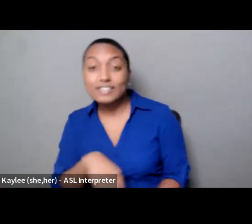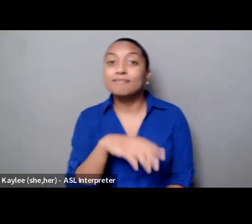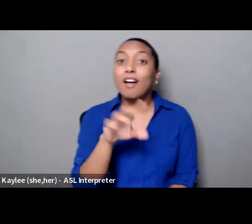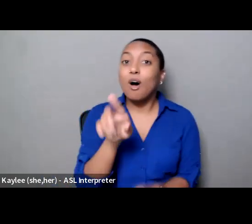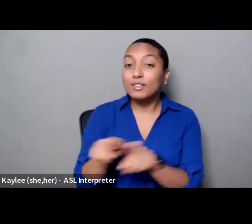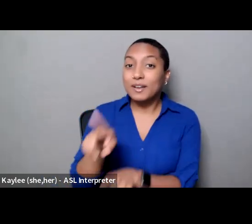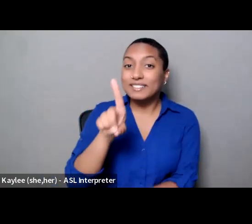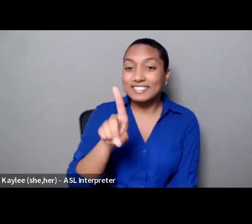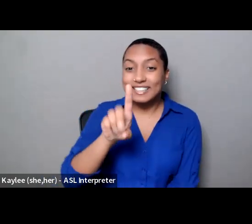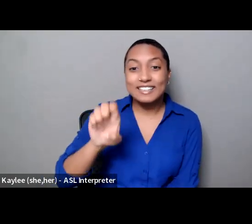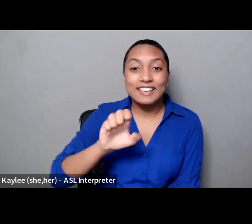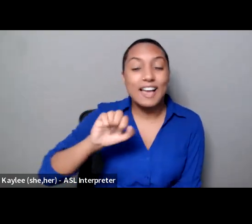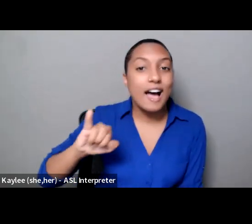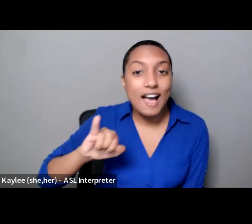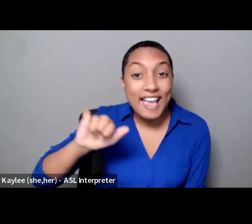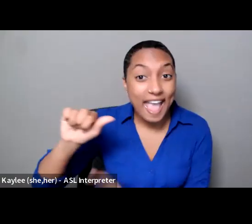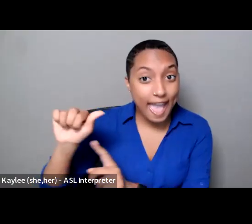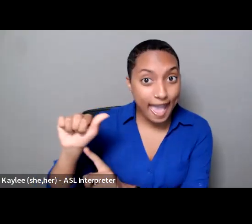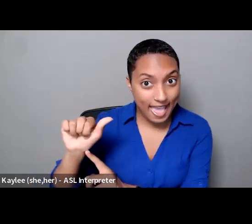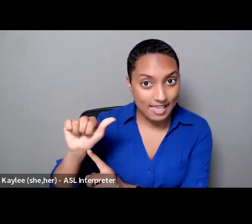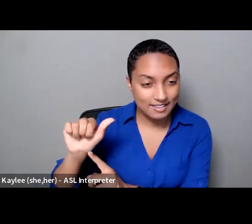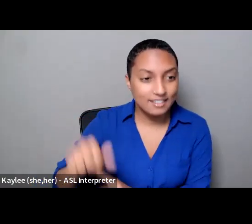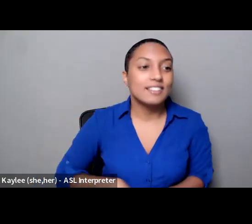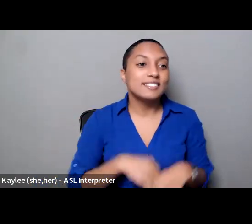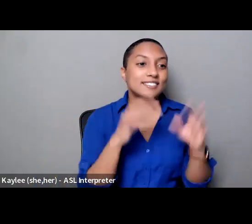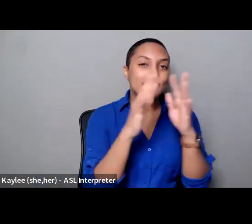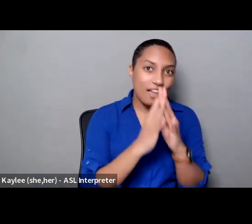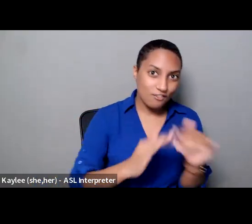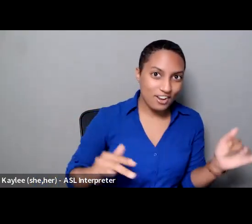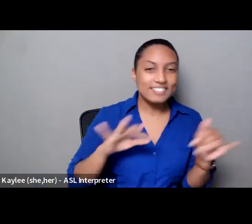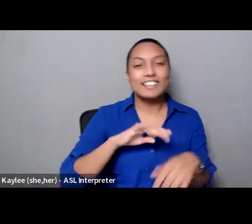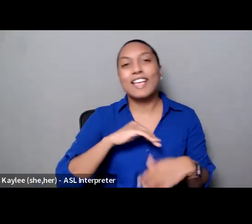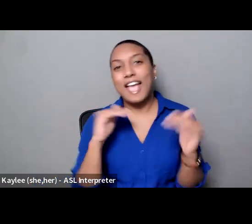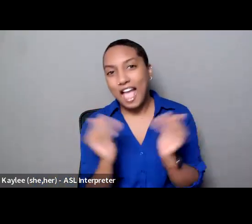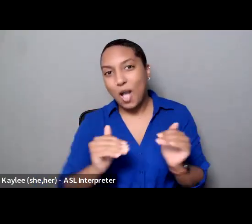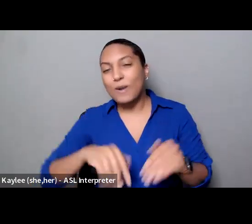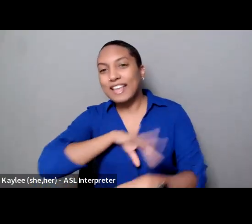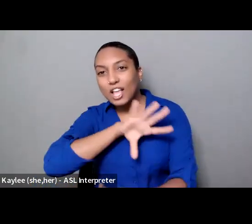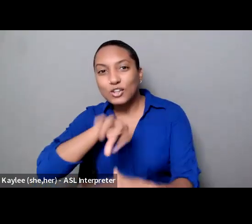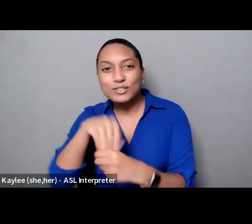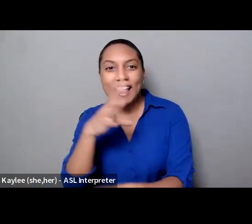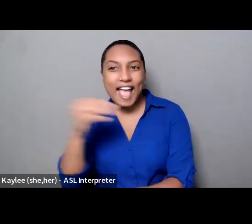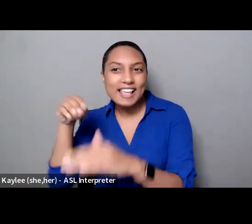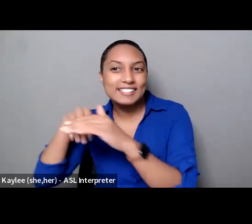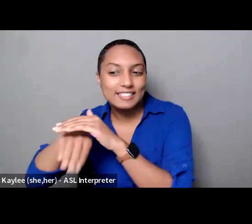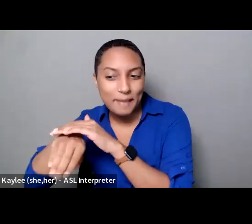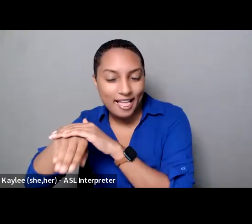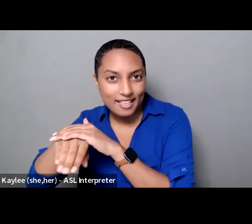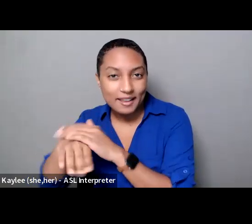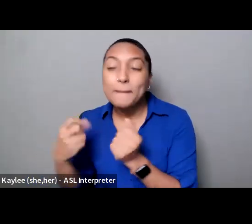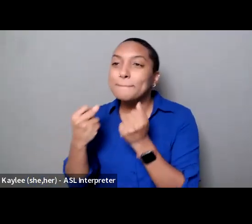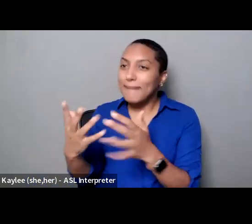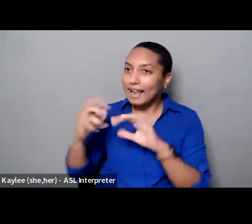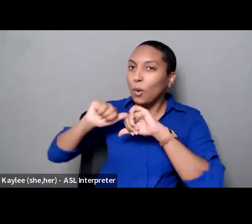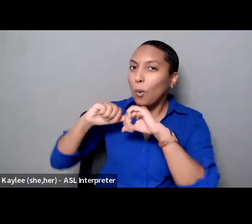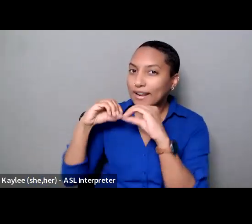and Accessibility. I'm seeing now a number of organizations that are really calling out accessibility by making it part